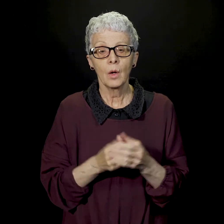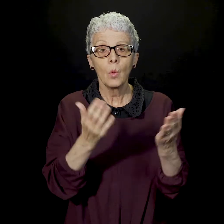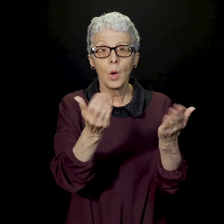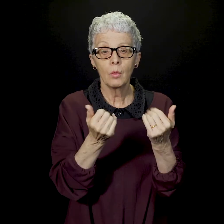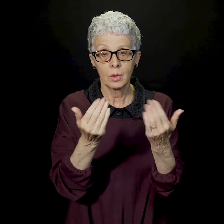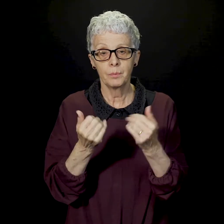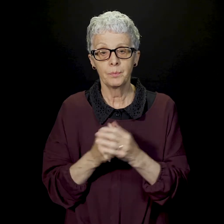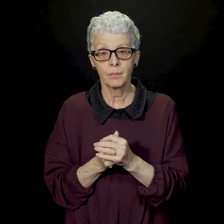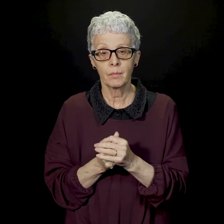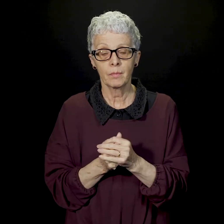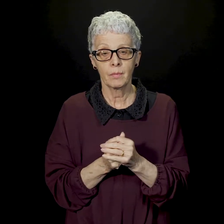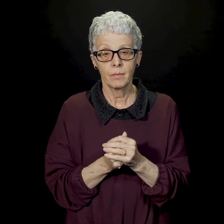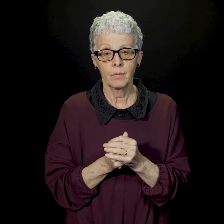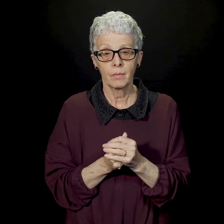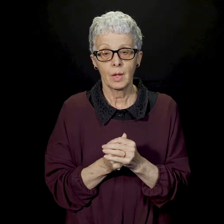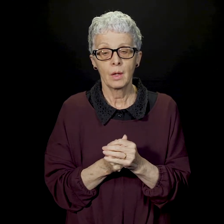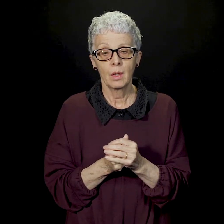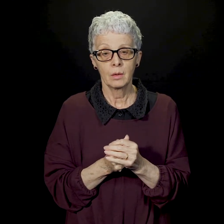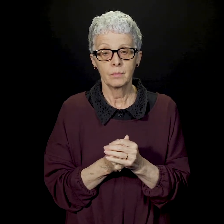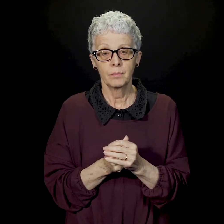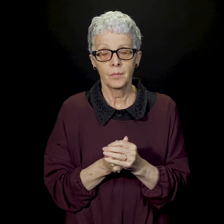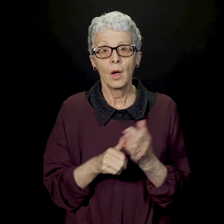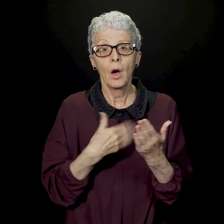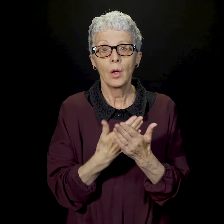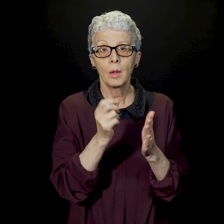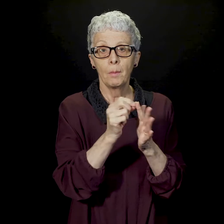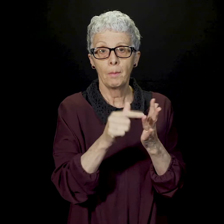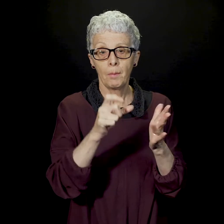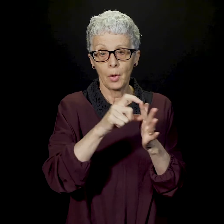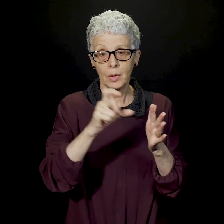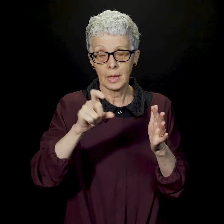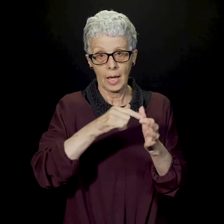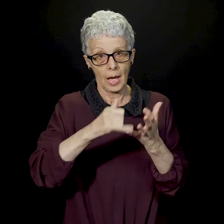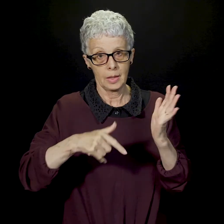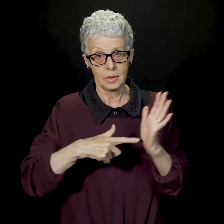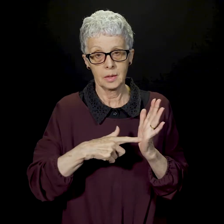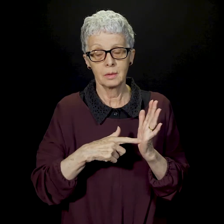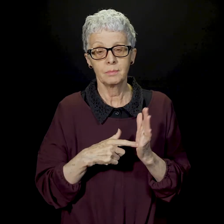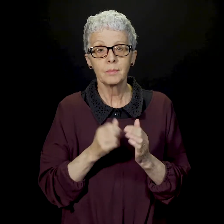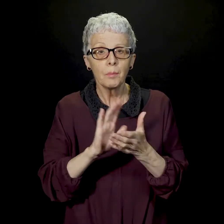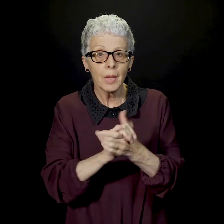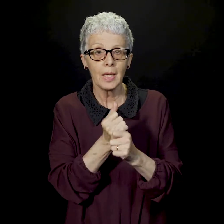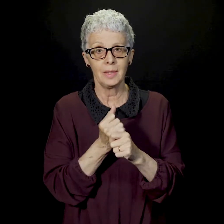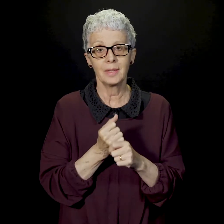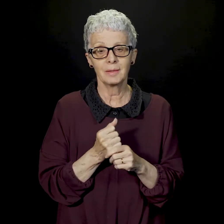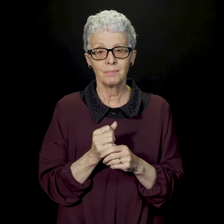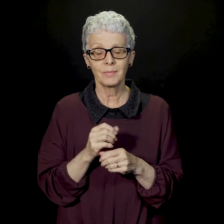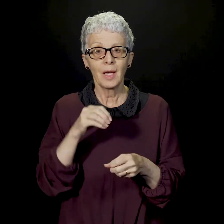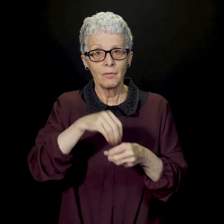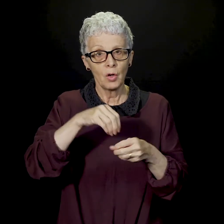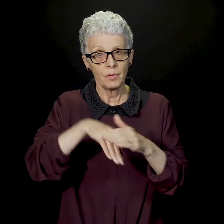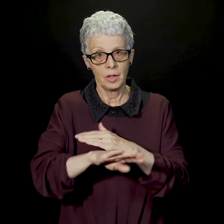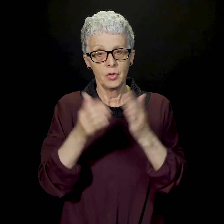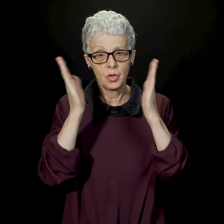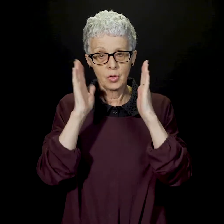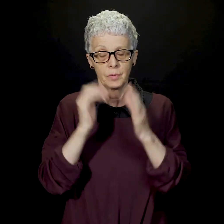welcome if you're connecting via stream or on the podcast as well. We're so glad you can be part of church today. So, hey, a little bit of a